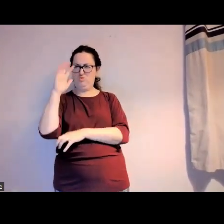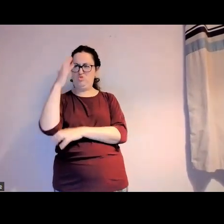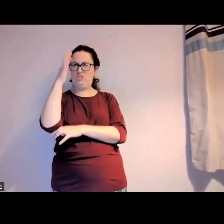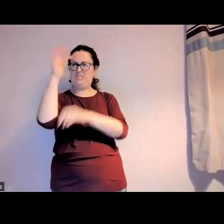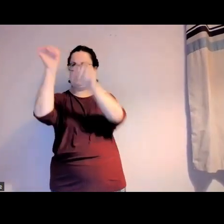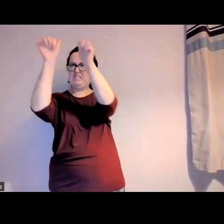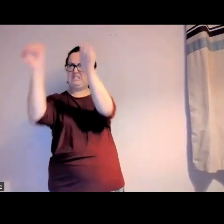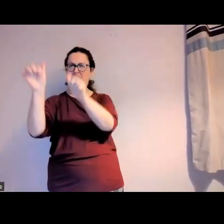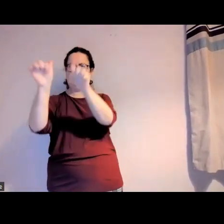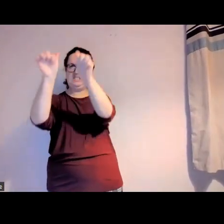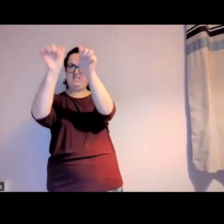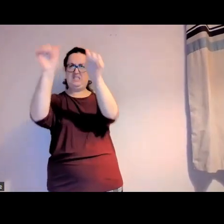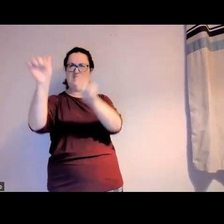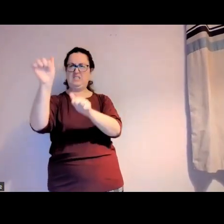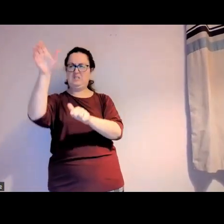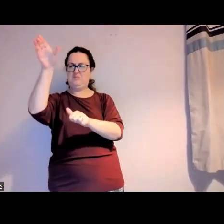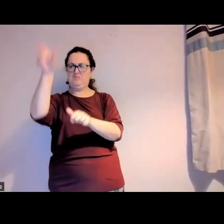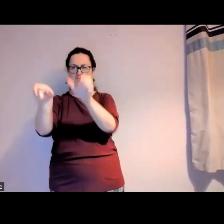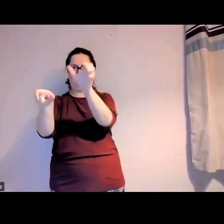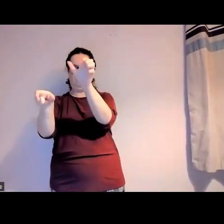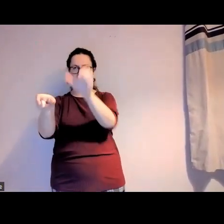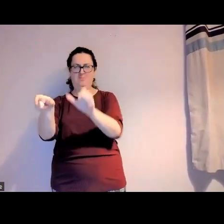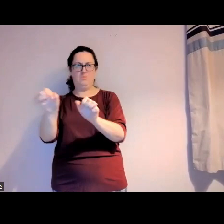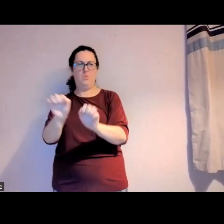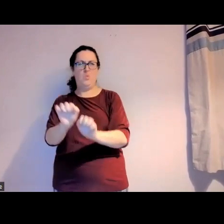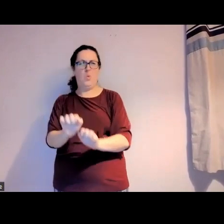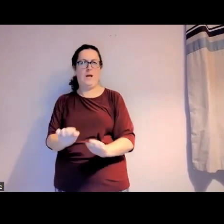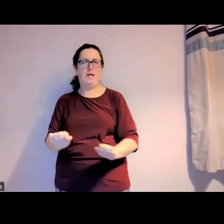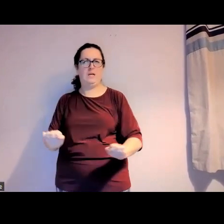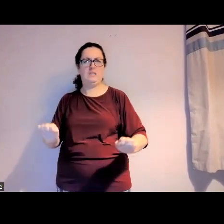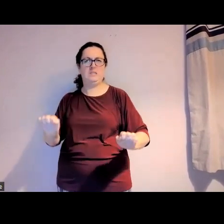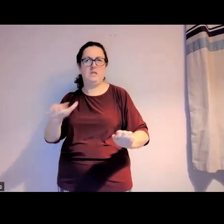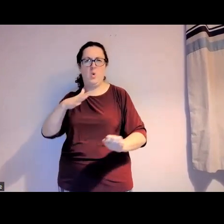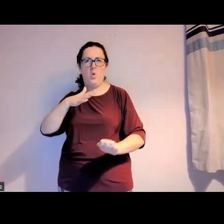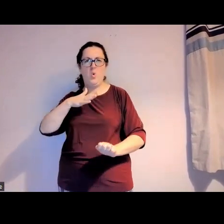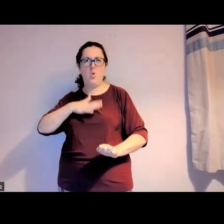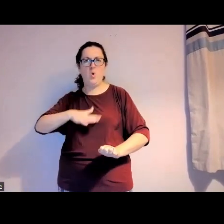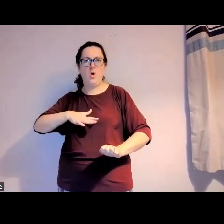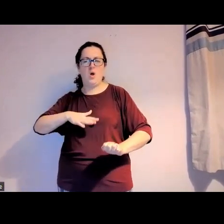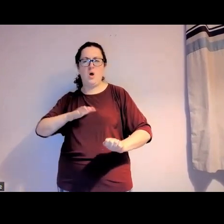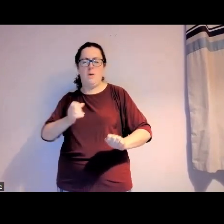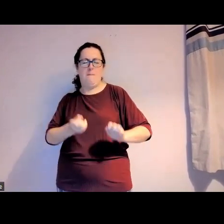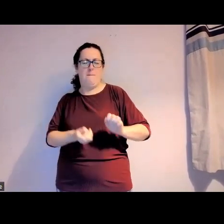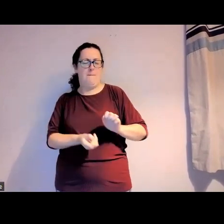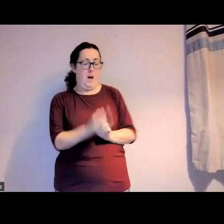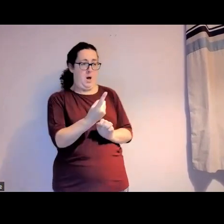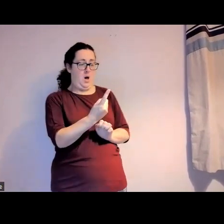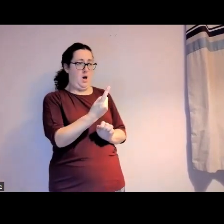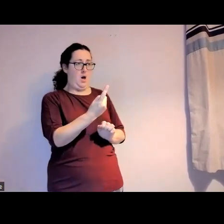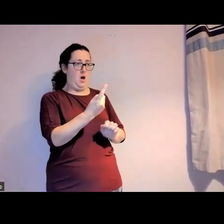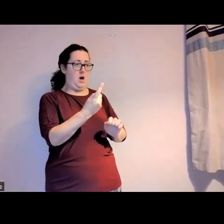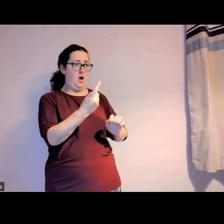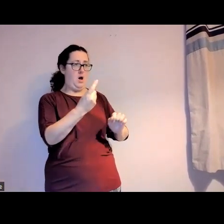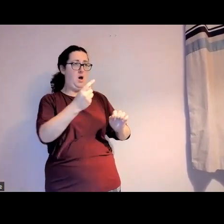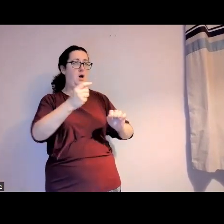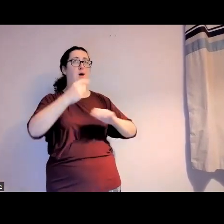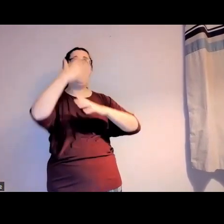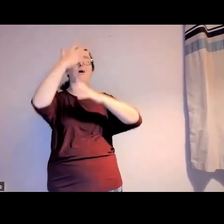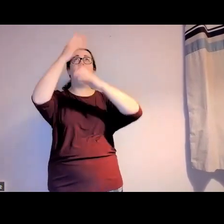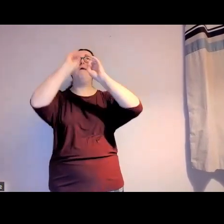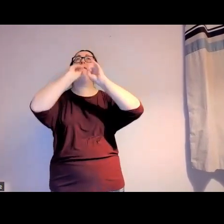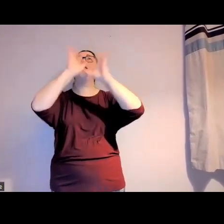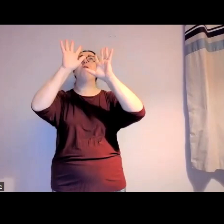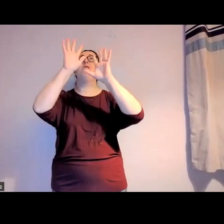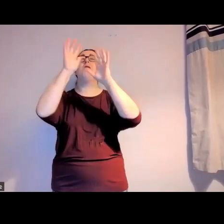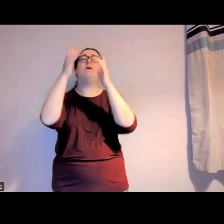trees, standing, waiting, wanting for a candescent spark and the celestial splendor of